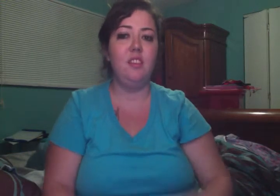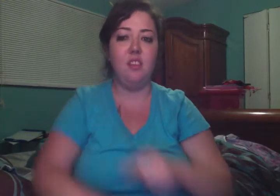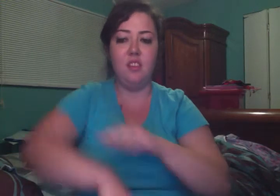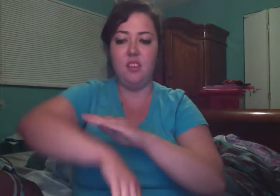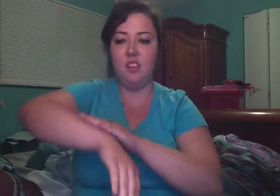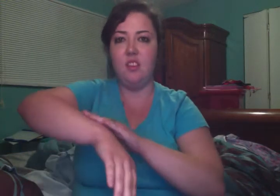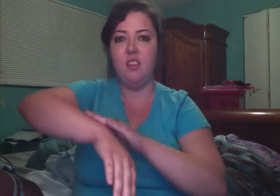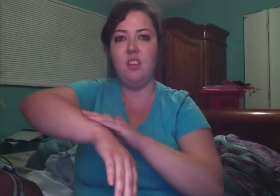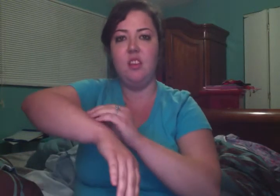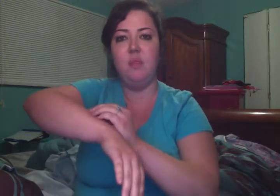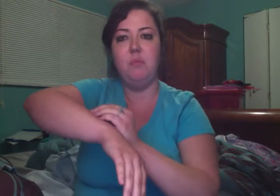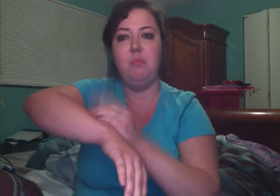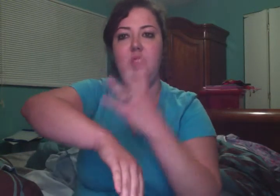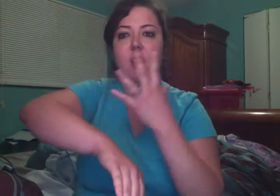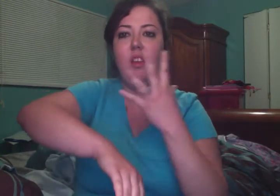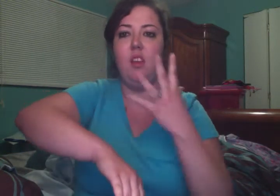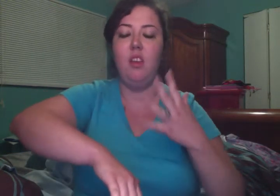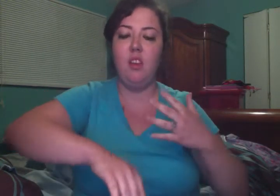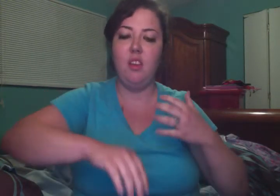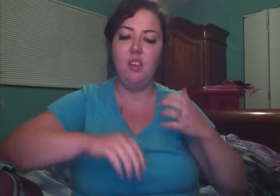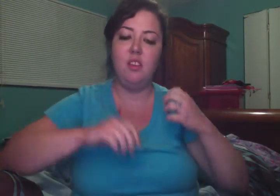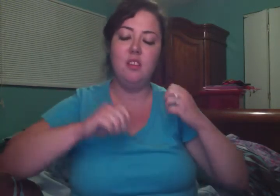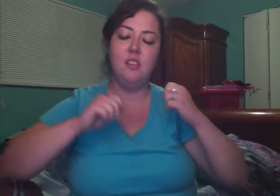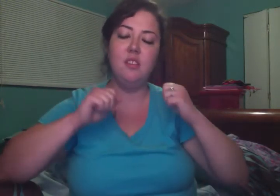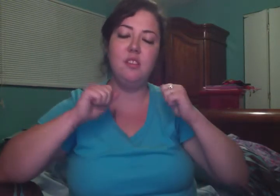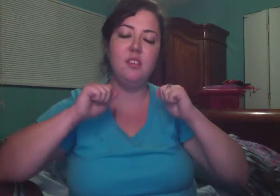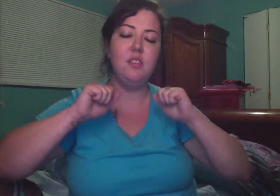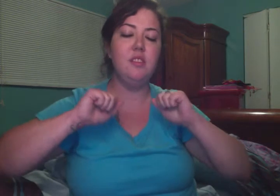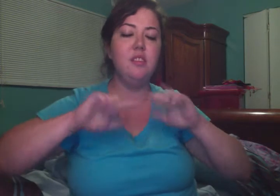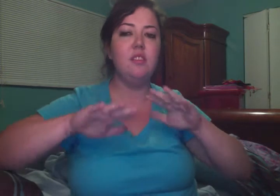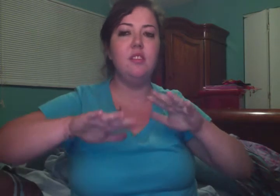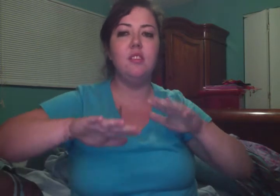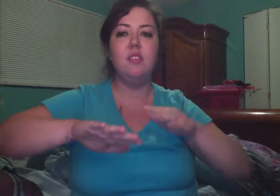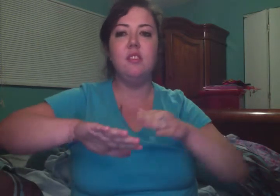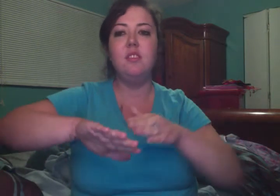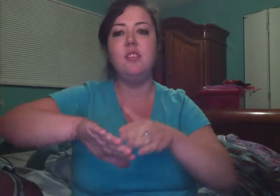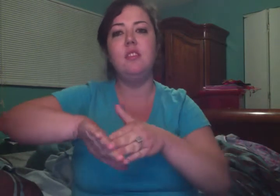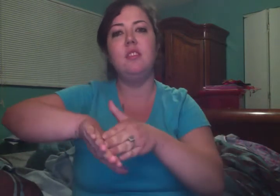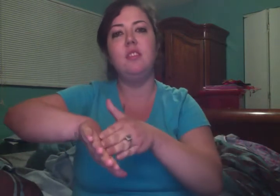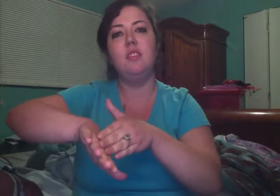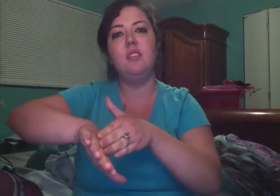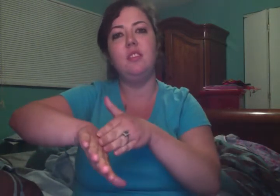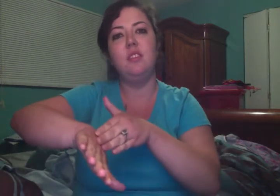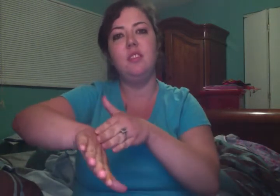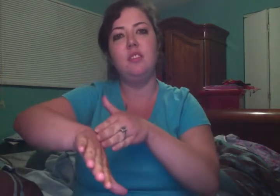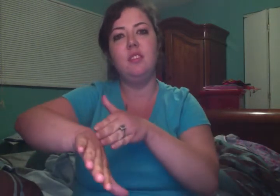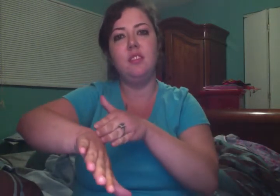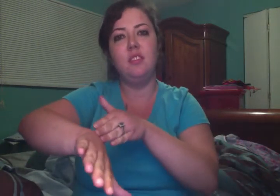it. His flesh explode, slow motion, see me let go.